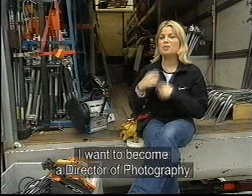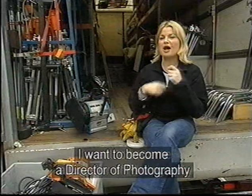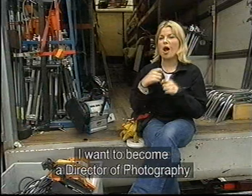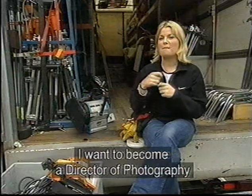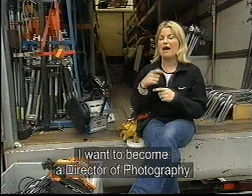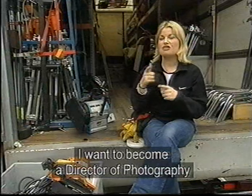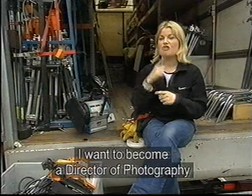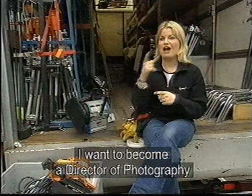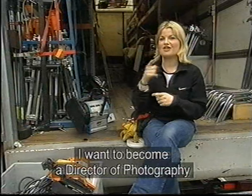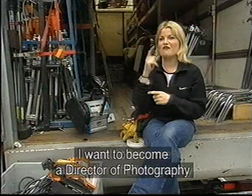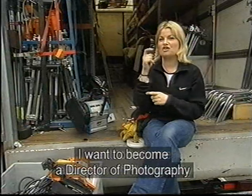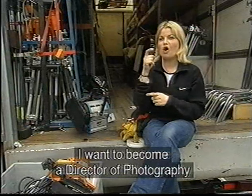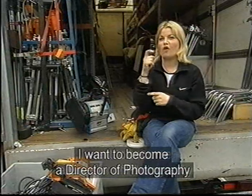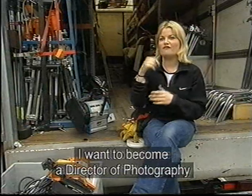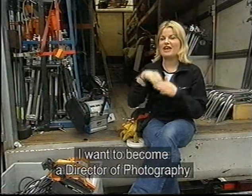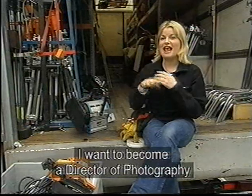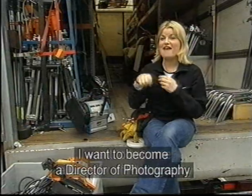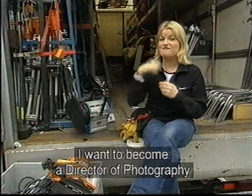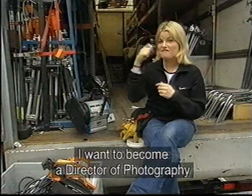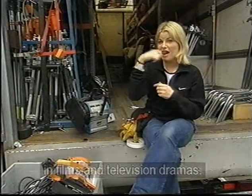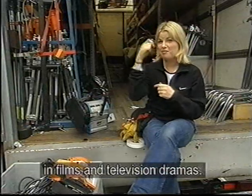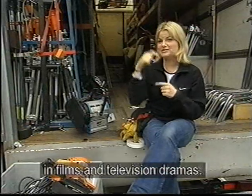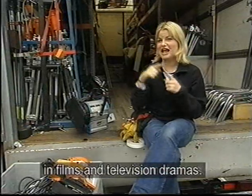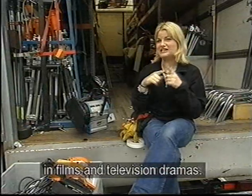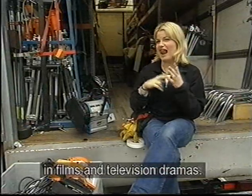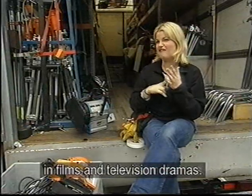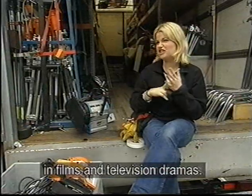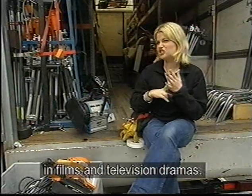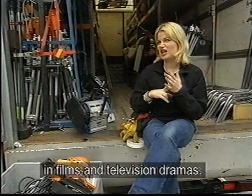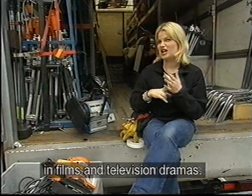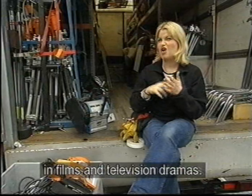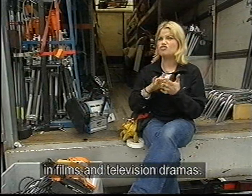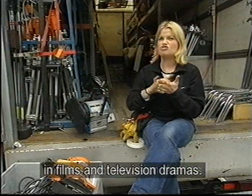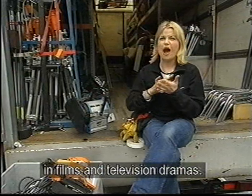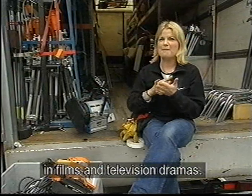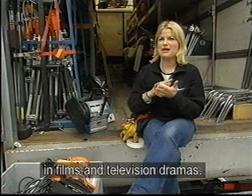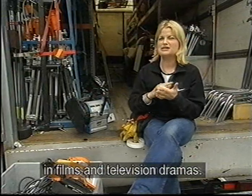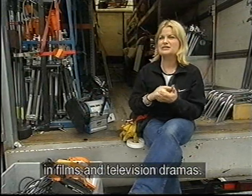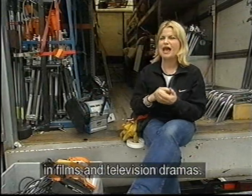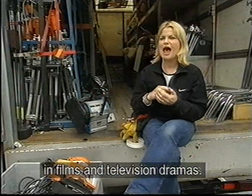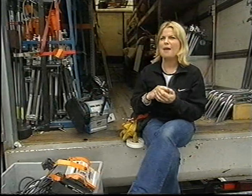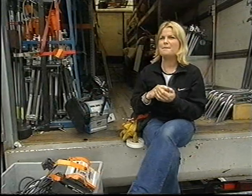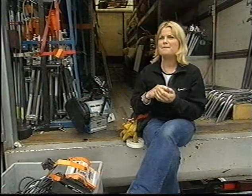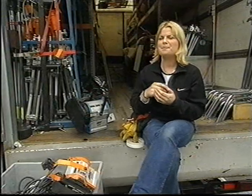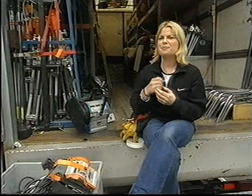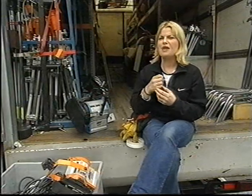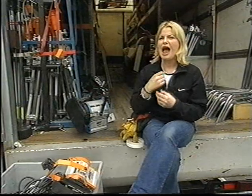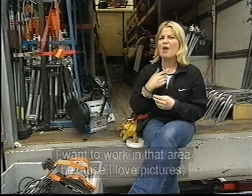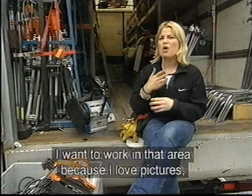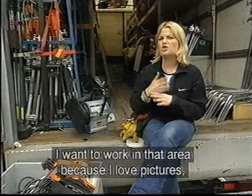become a director of photography in film and television drama. I want to work